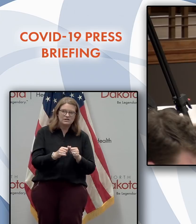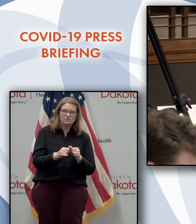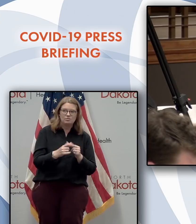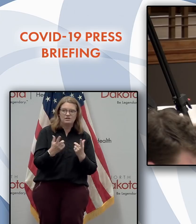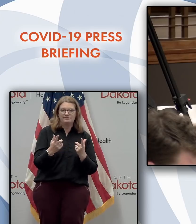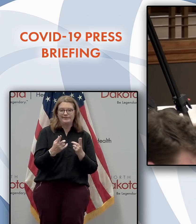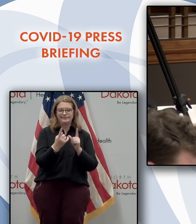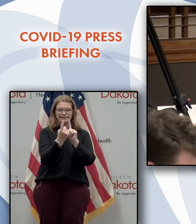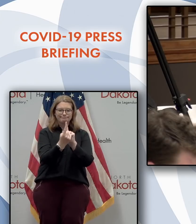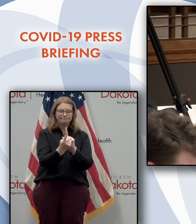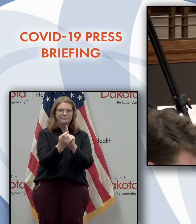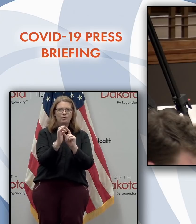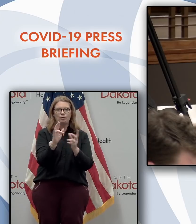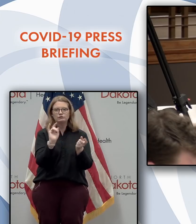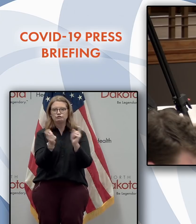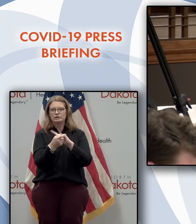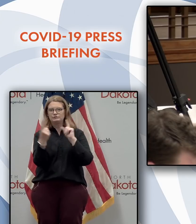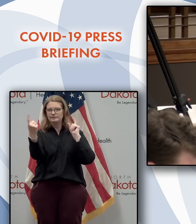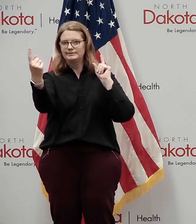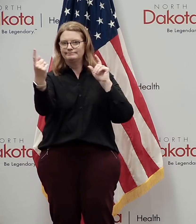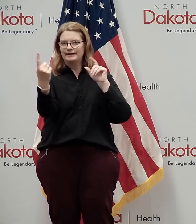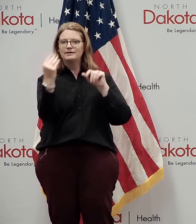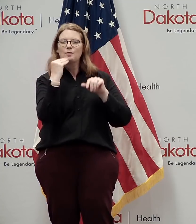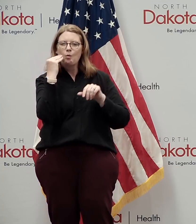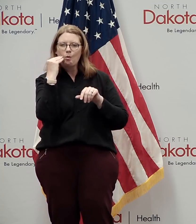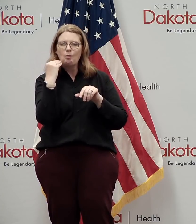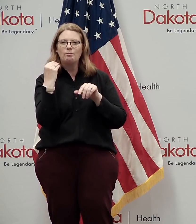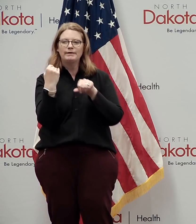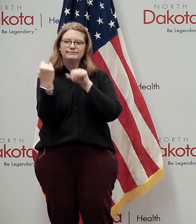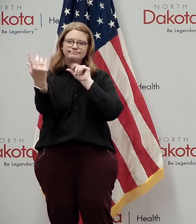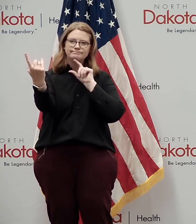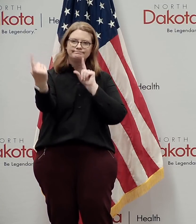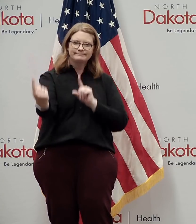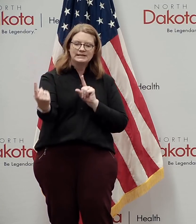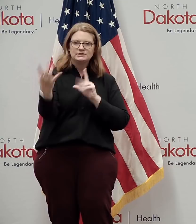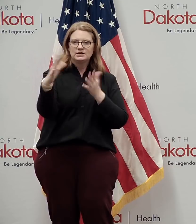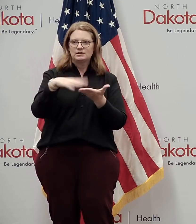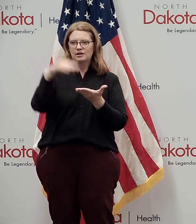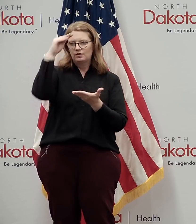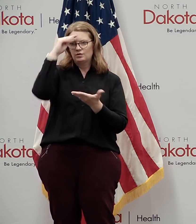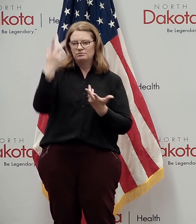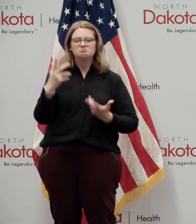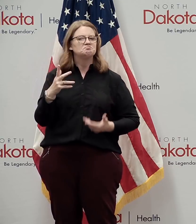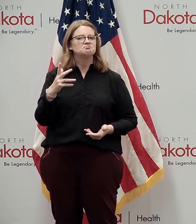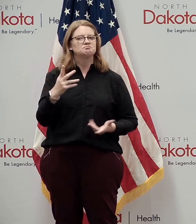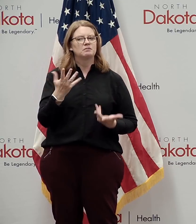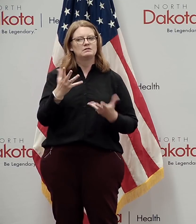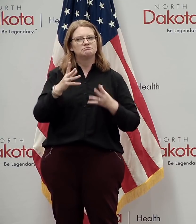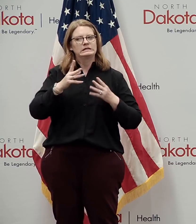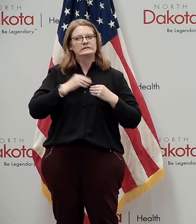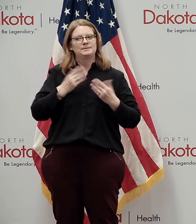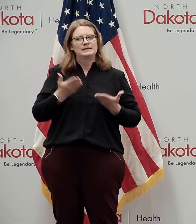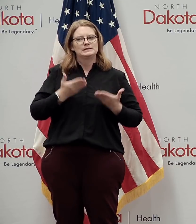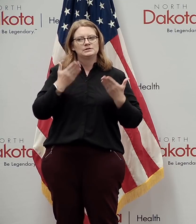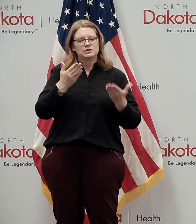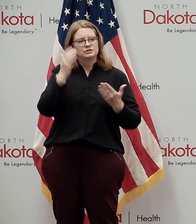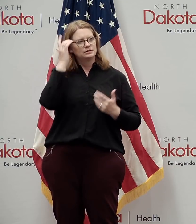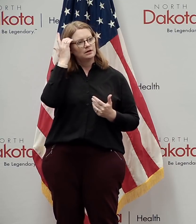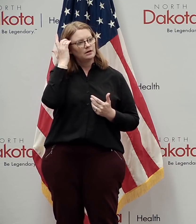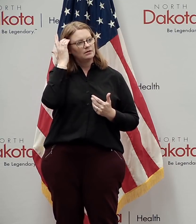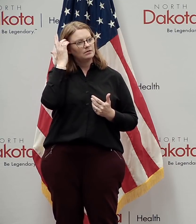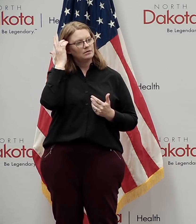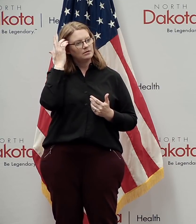switch to distance learning? Well, I'll just take that as a suggestion we'll take under consideration, because I know